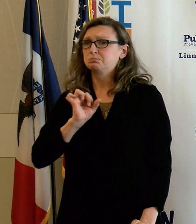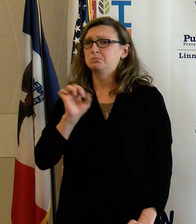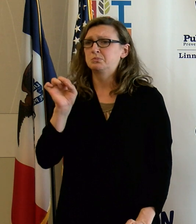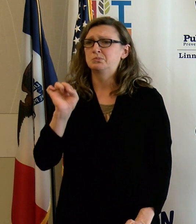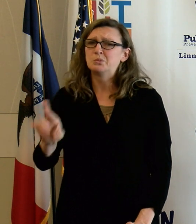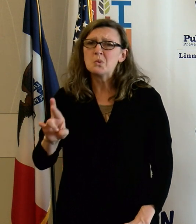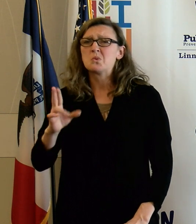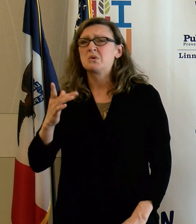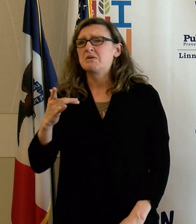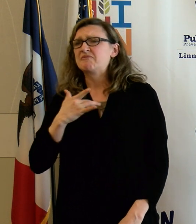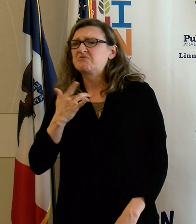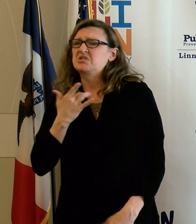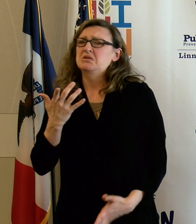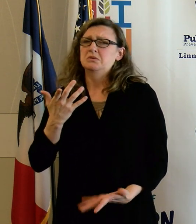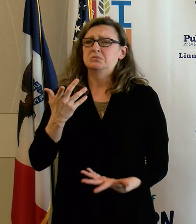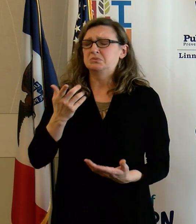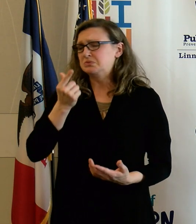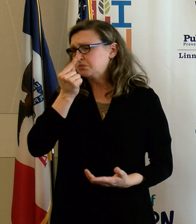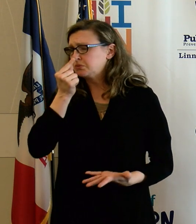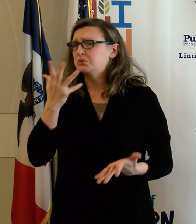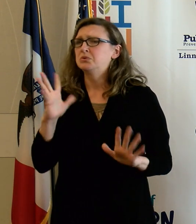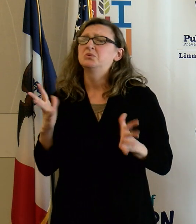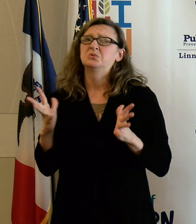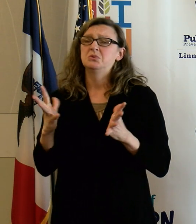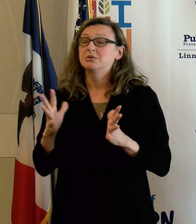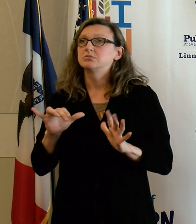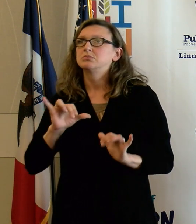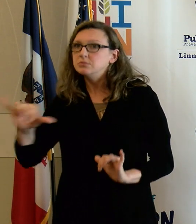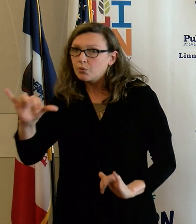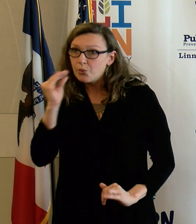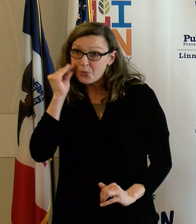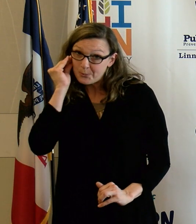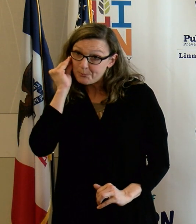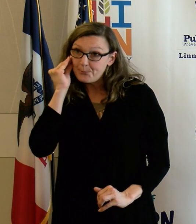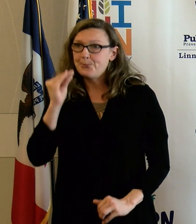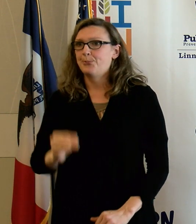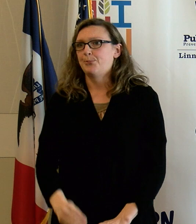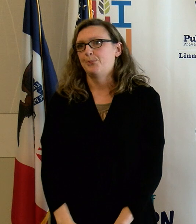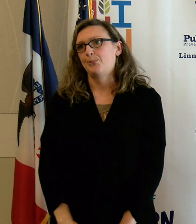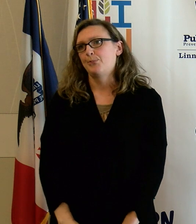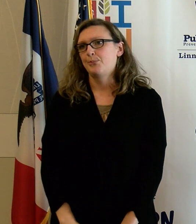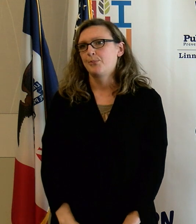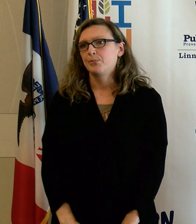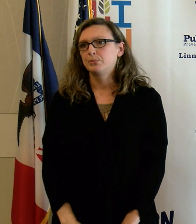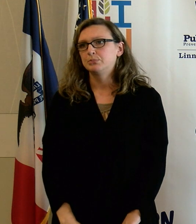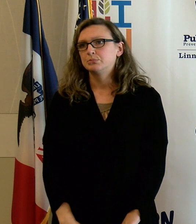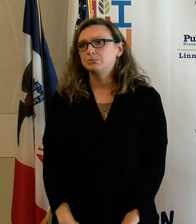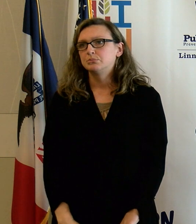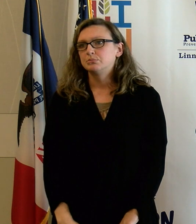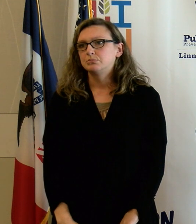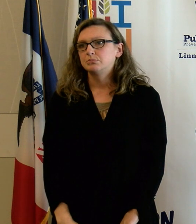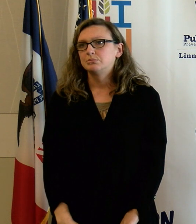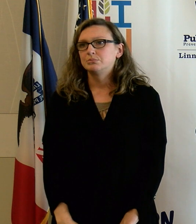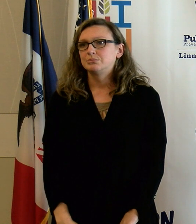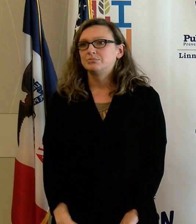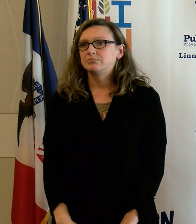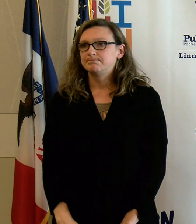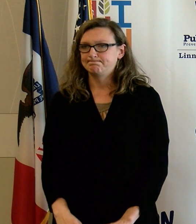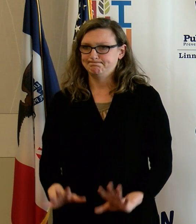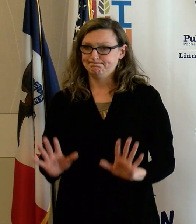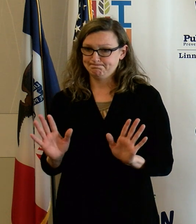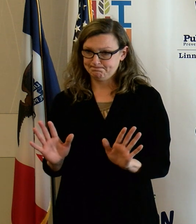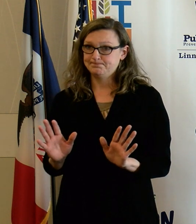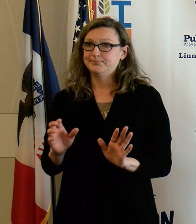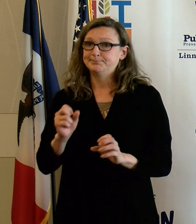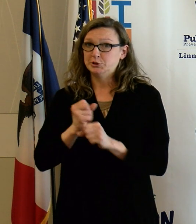work. Isolate yourself from others. Do not resume activities until you have met